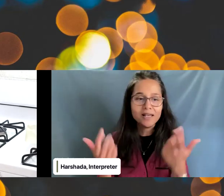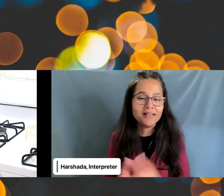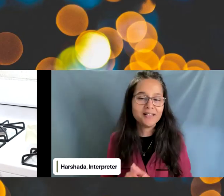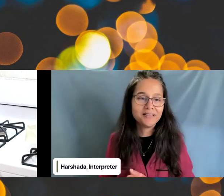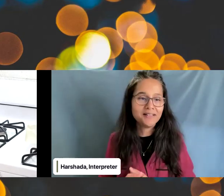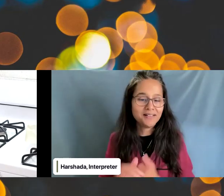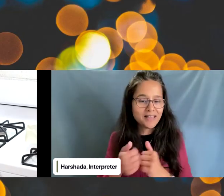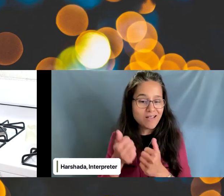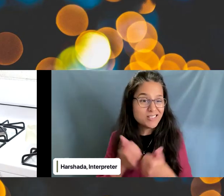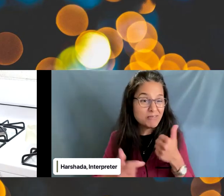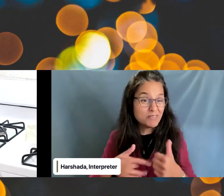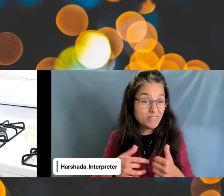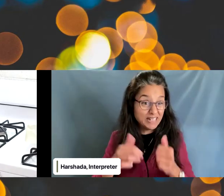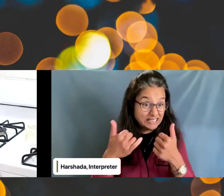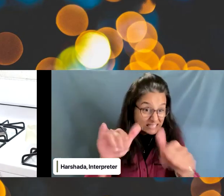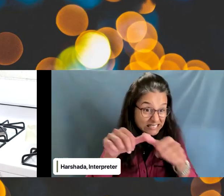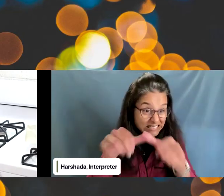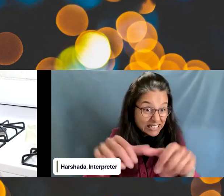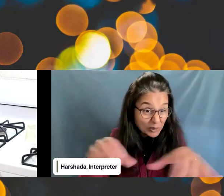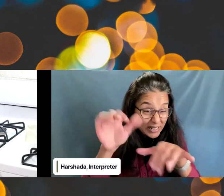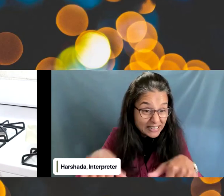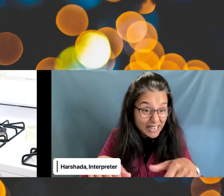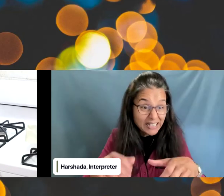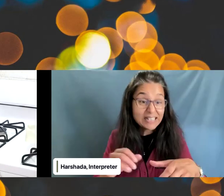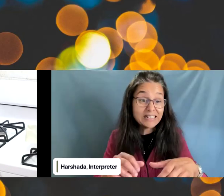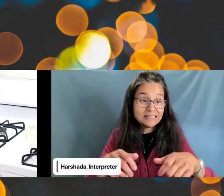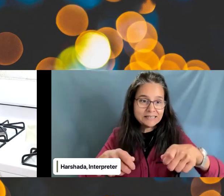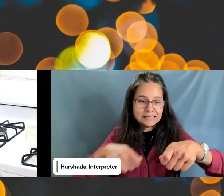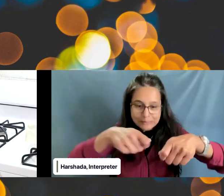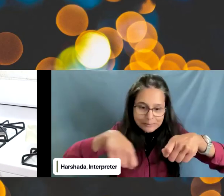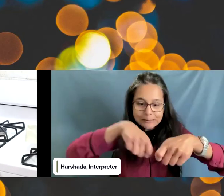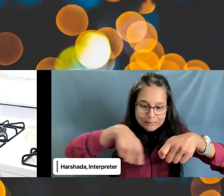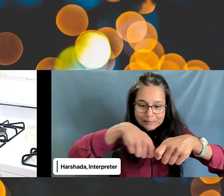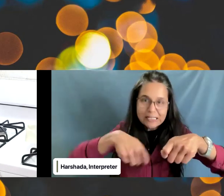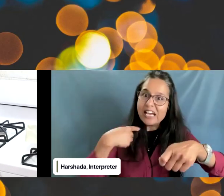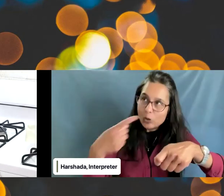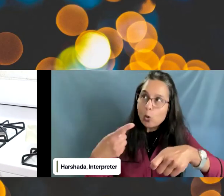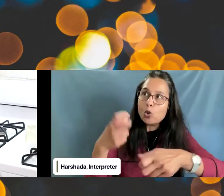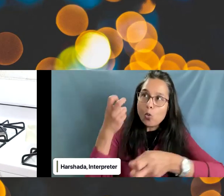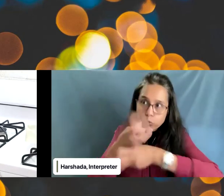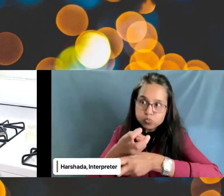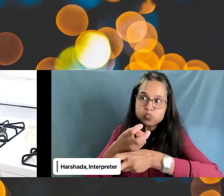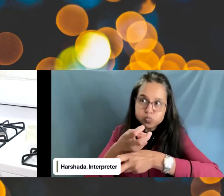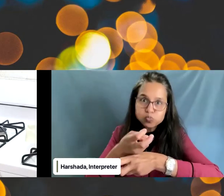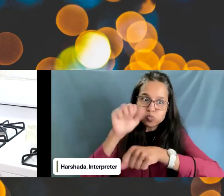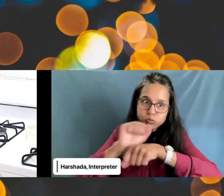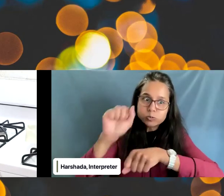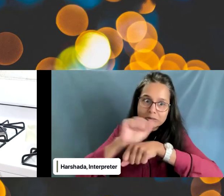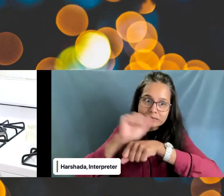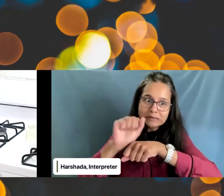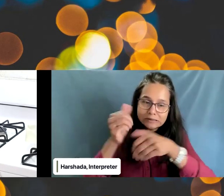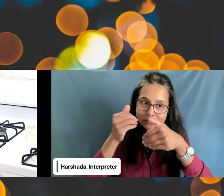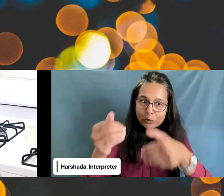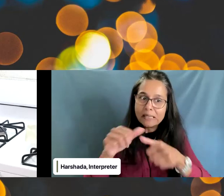are we doing? Are we still straightening this? Don't worry, I told you it's tedious, but we're getting there, okay? Don't forget to strain, get